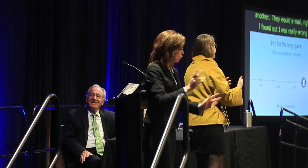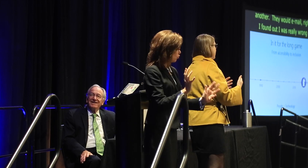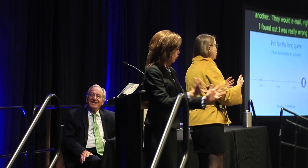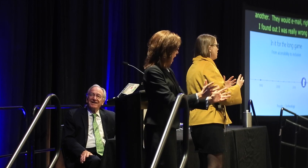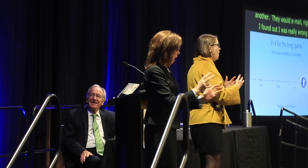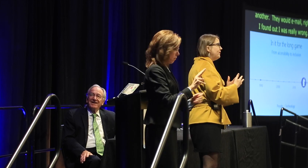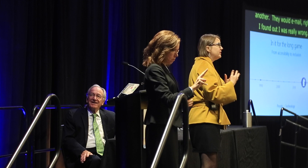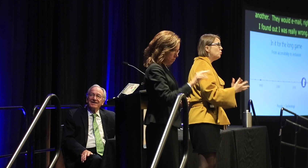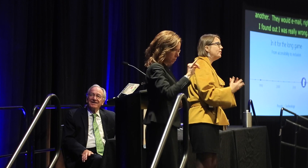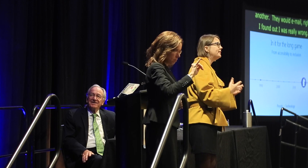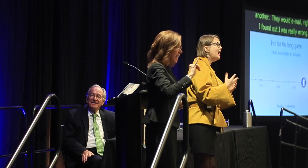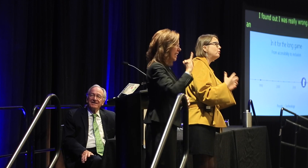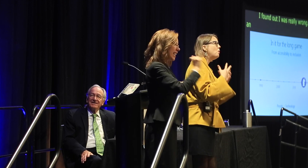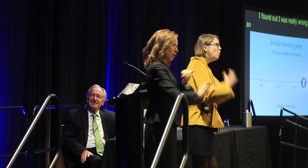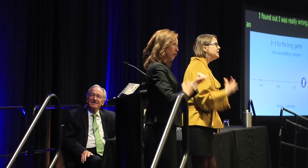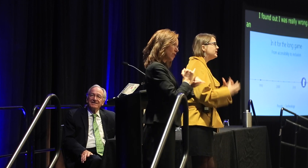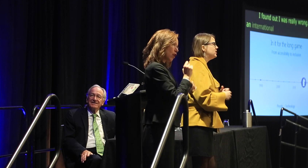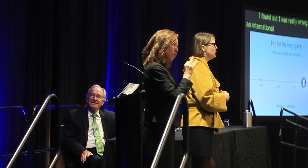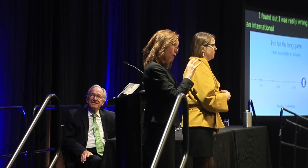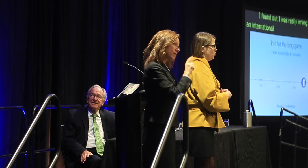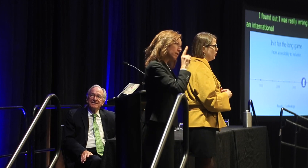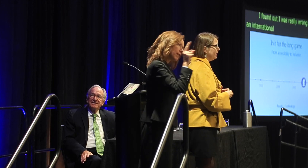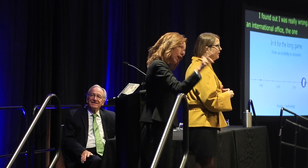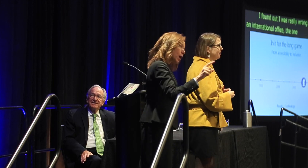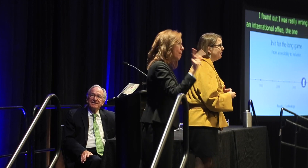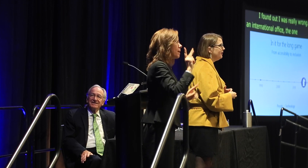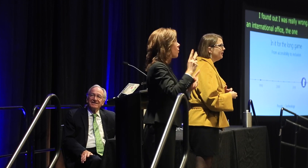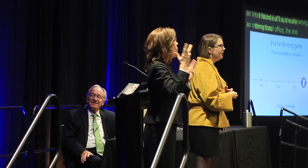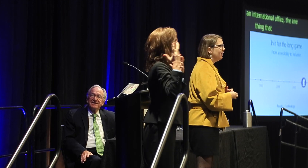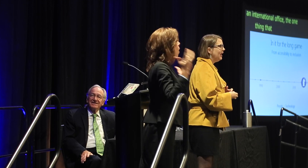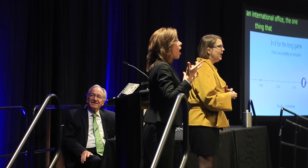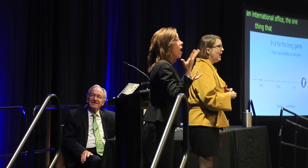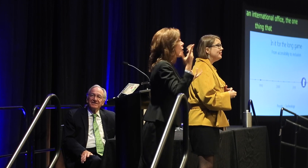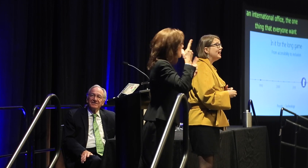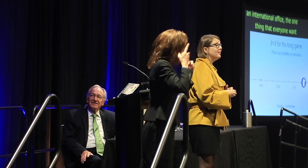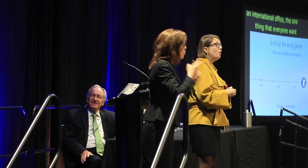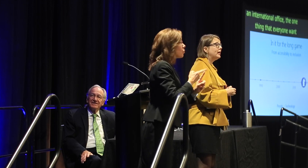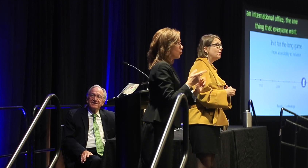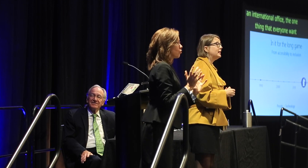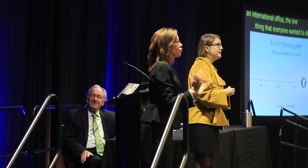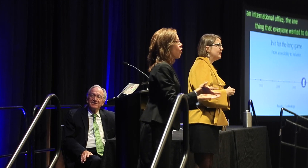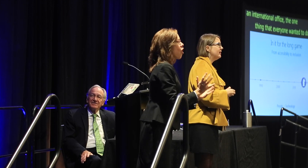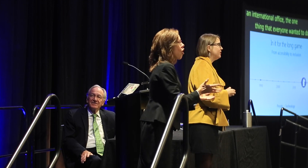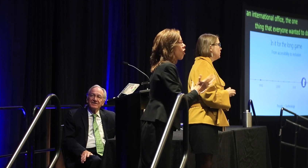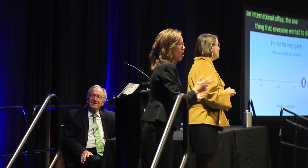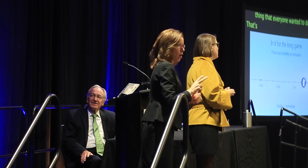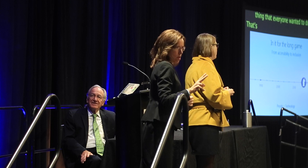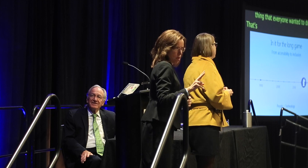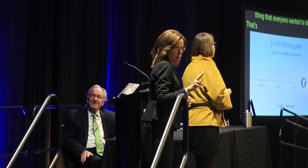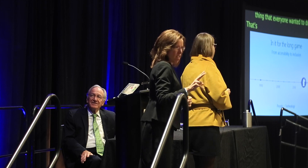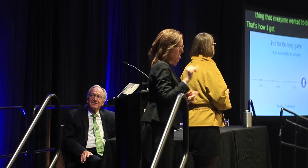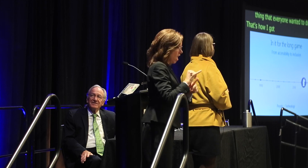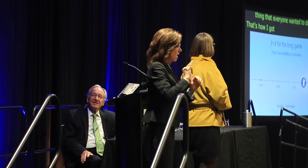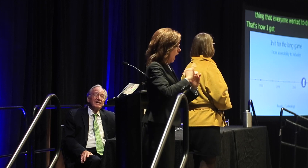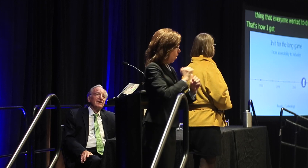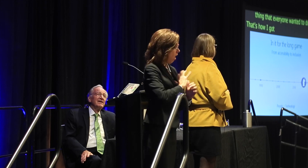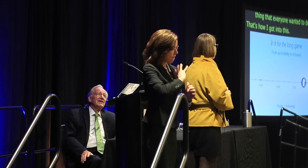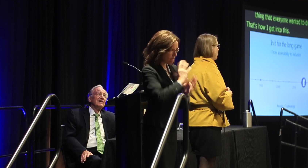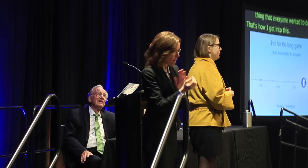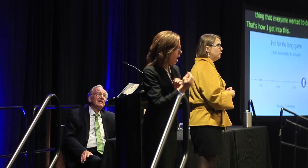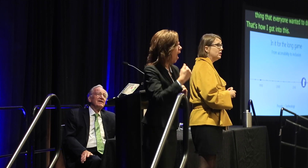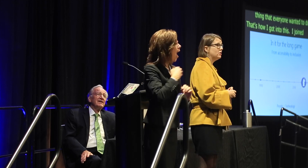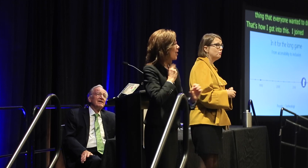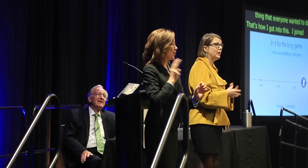Sitting in an international office, the one thing that everyone wanted to do was talk. And that's how I got into this, was I joined the deaf room